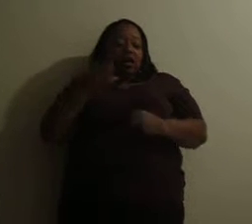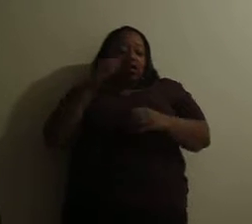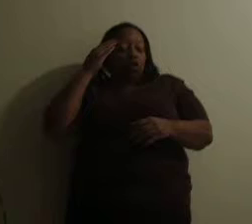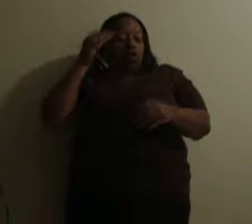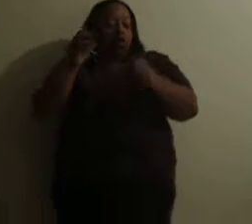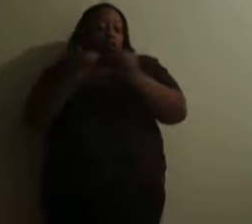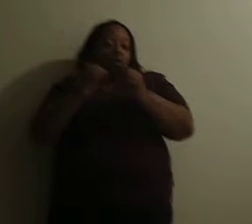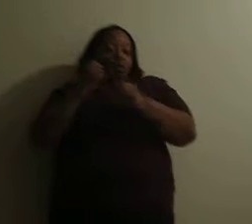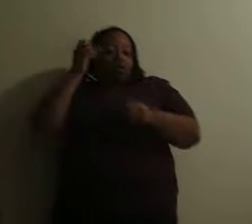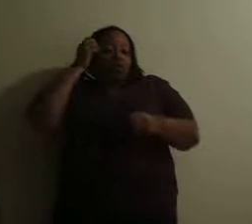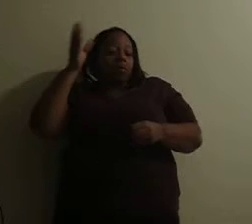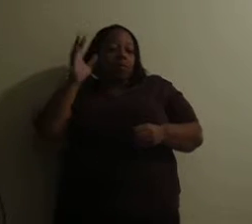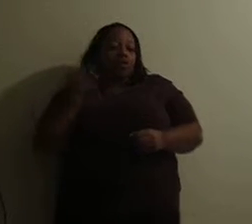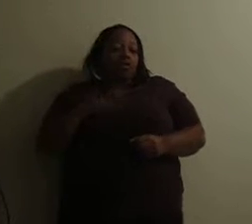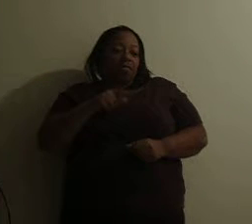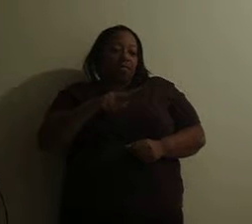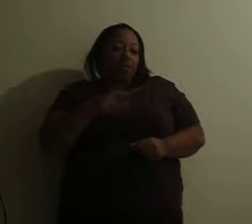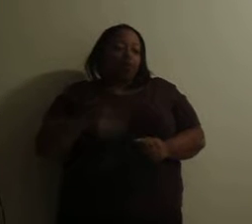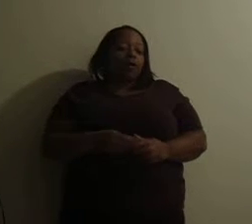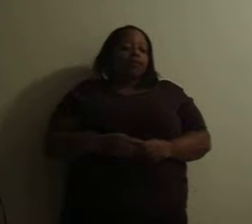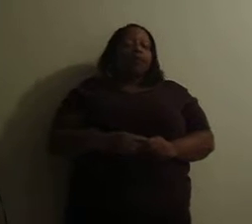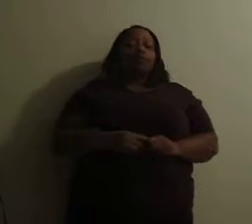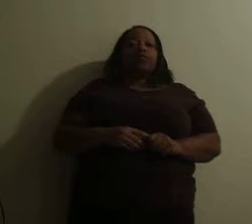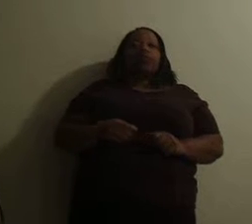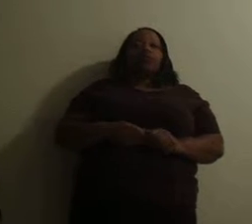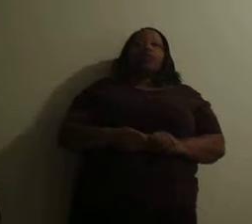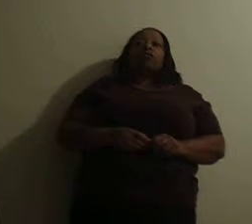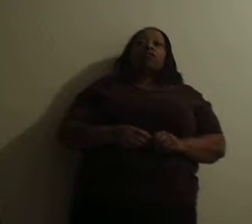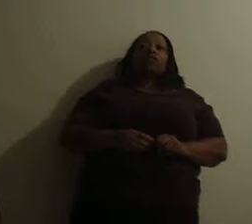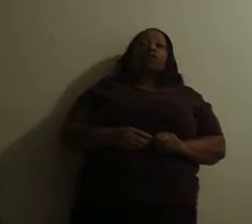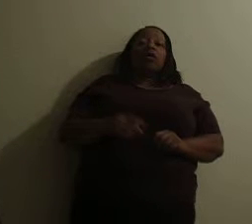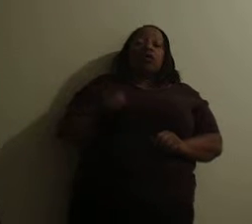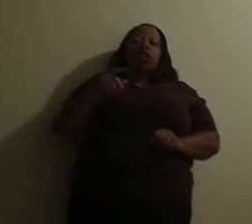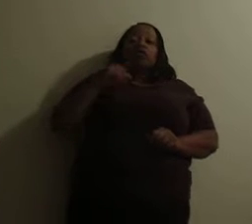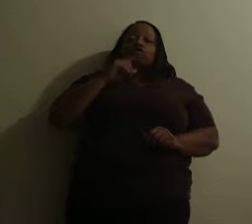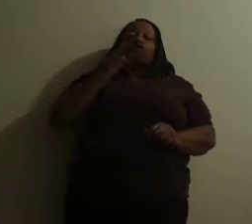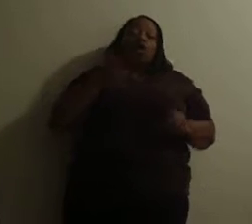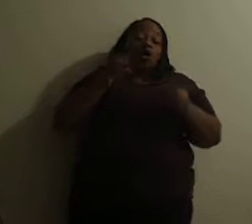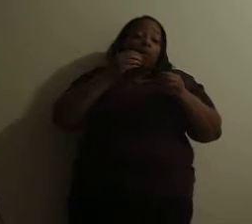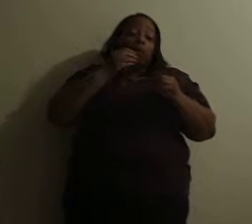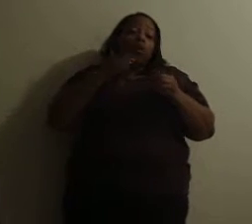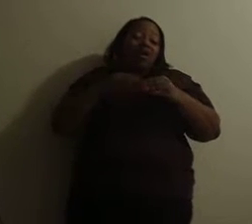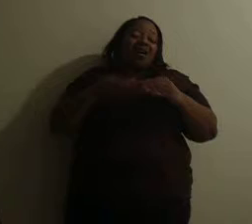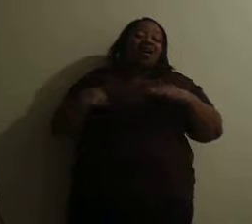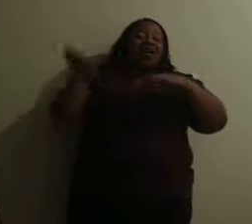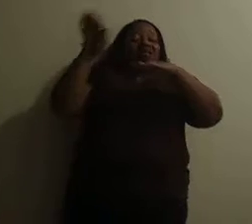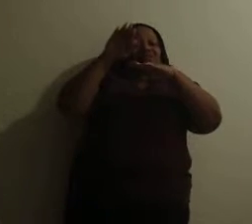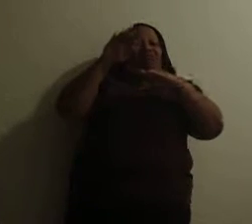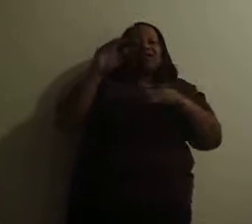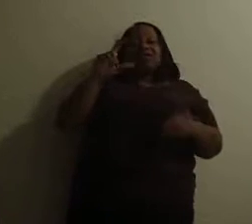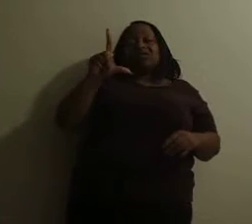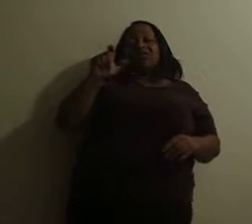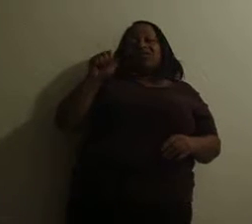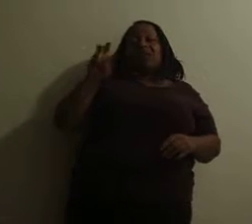serious research, and even though it's on a very fundamental level, it's really beneficial for them, because we do it as